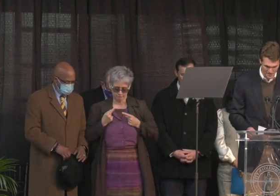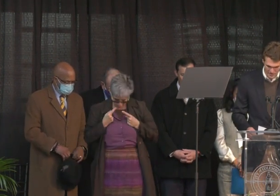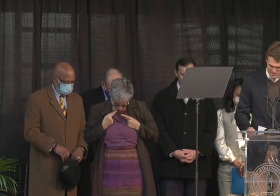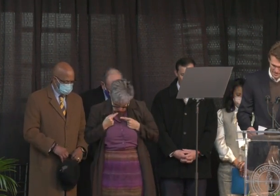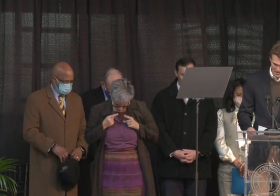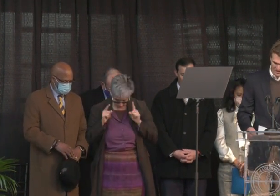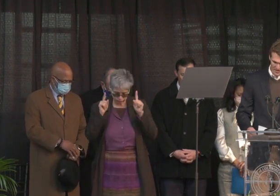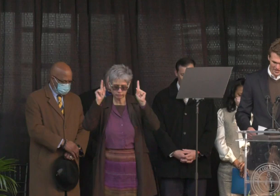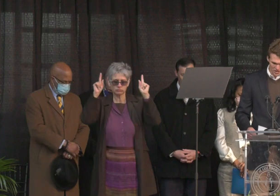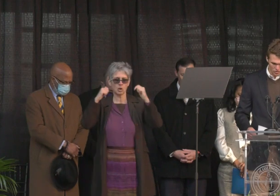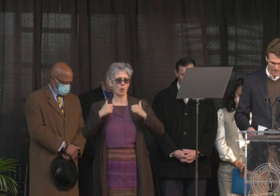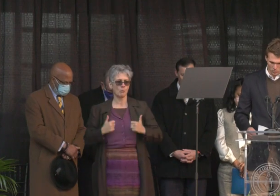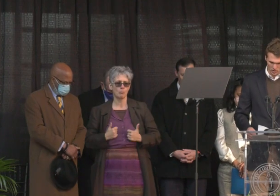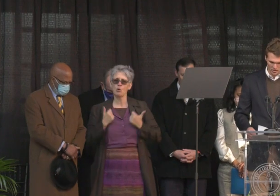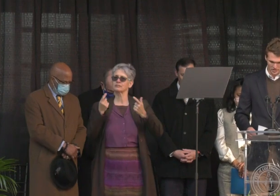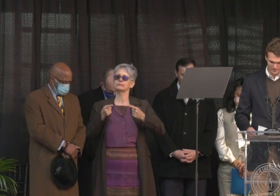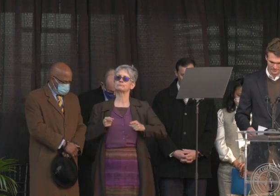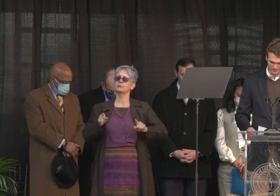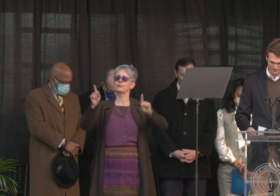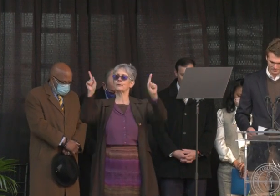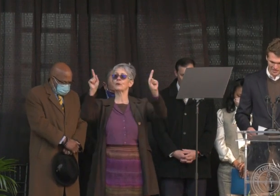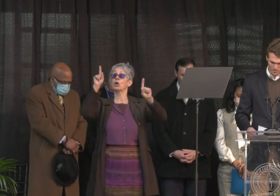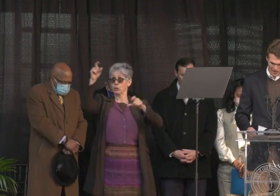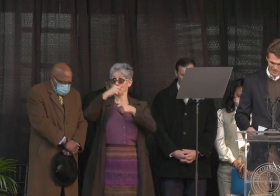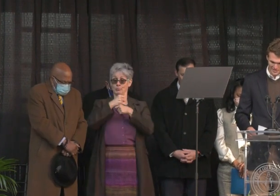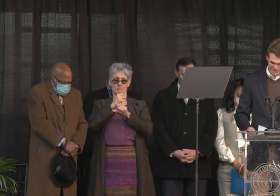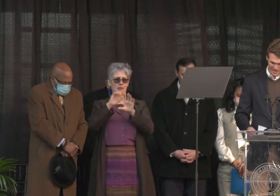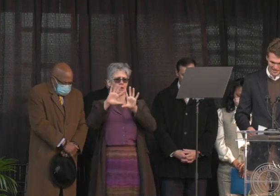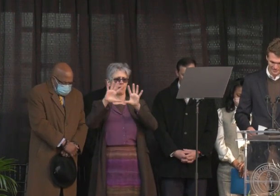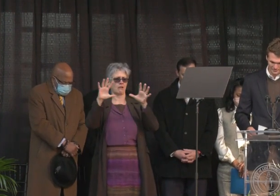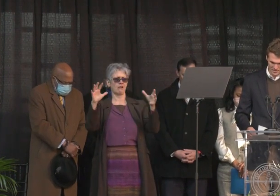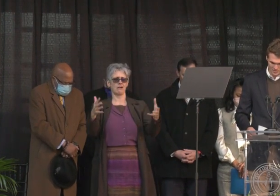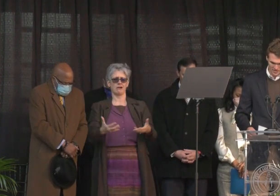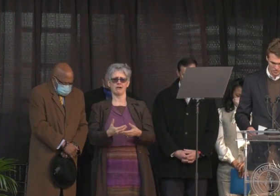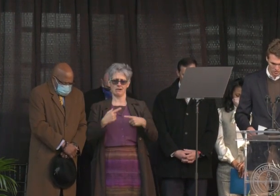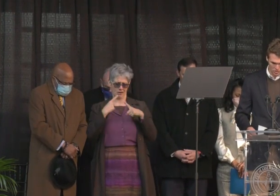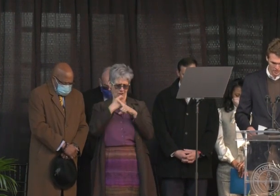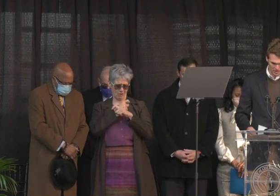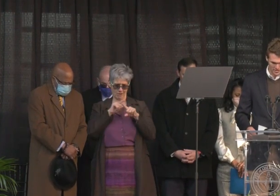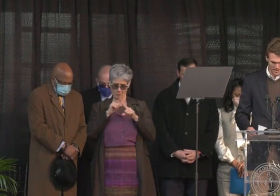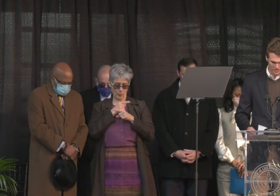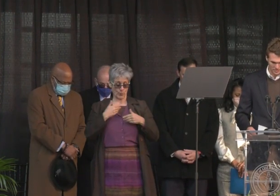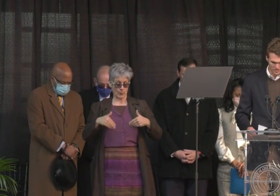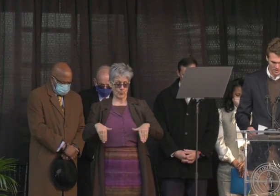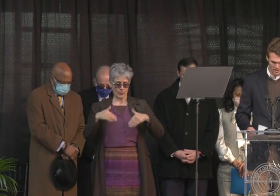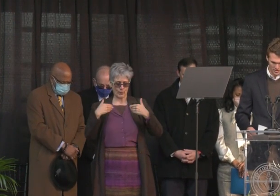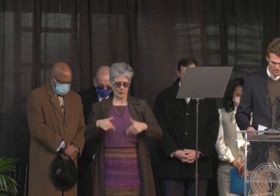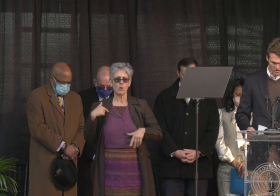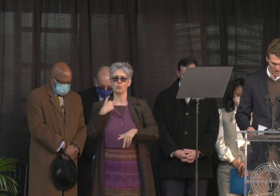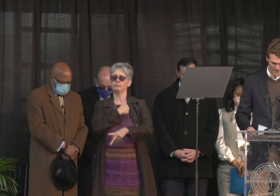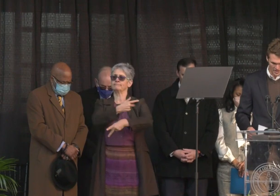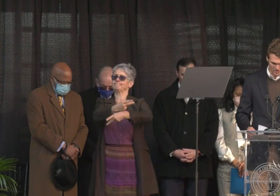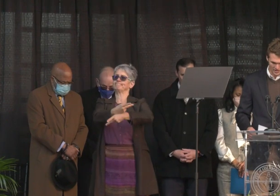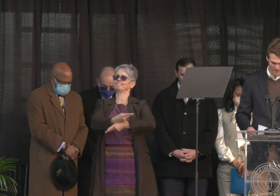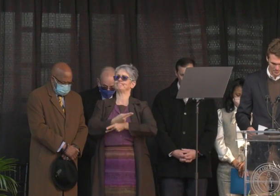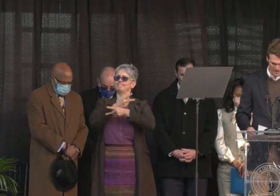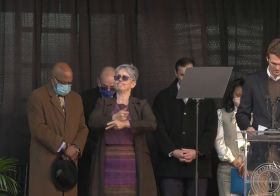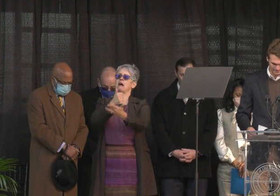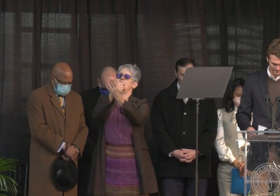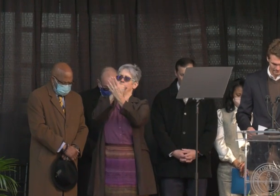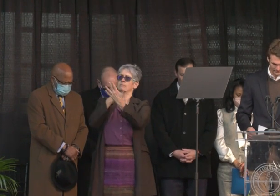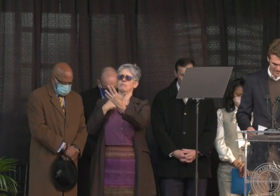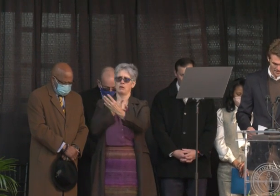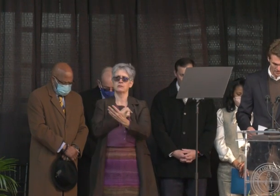this magnificent and intricate world. Help us today to be its crucial caretakers, starting right here in